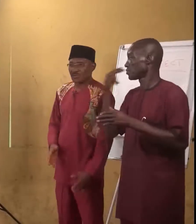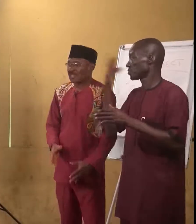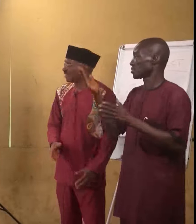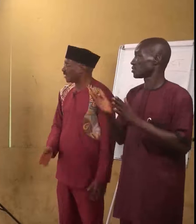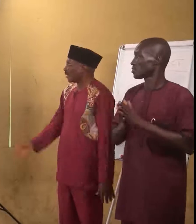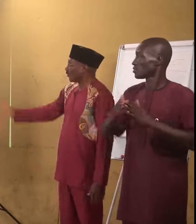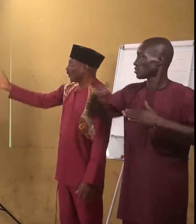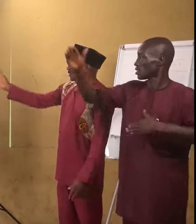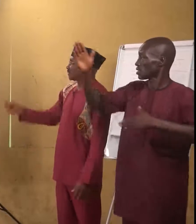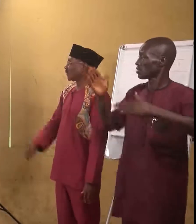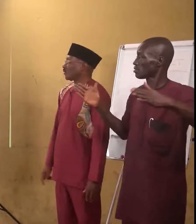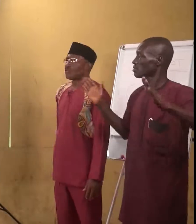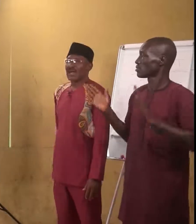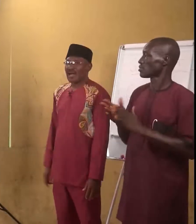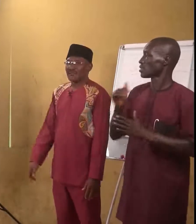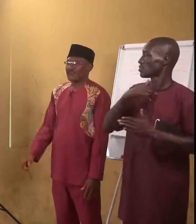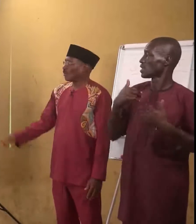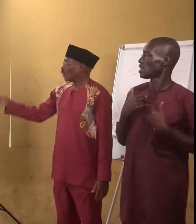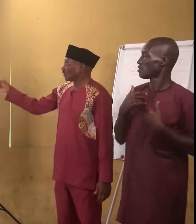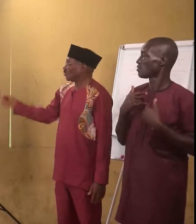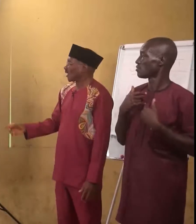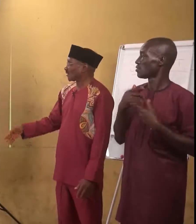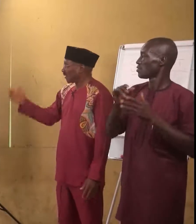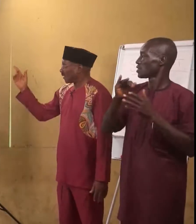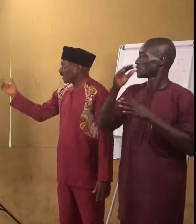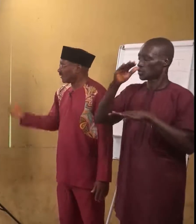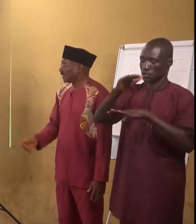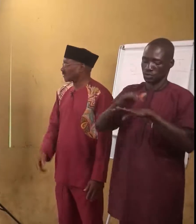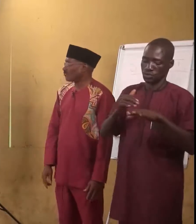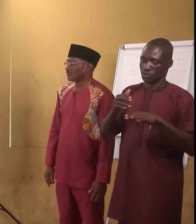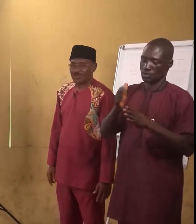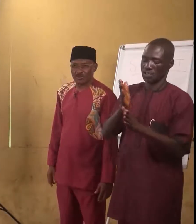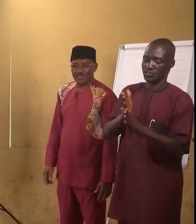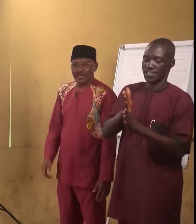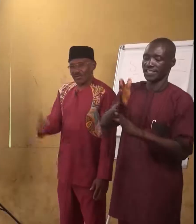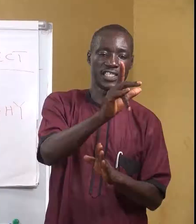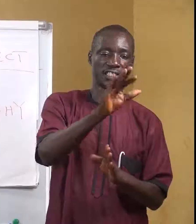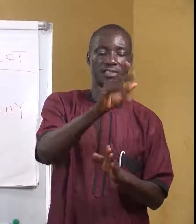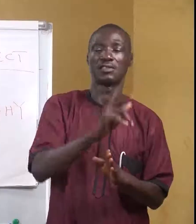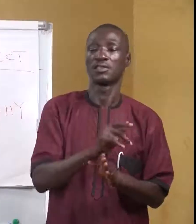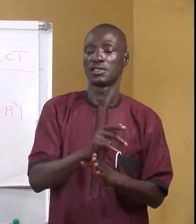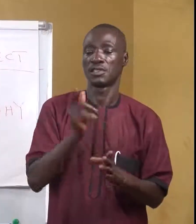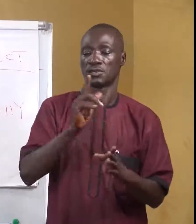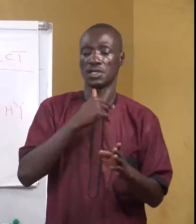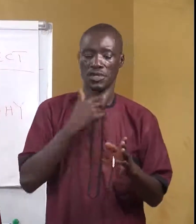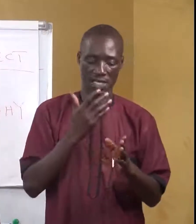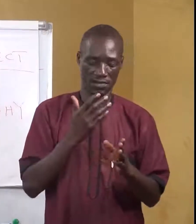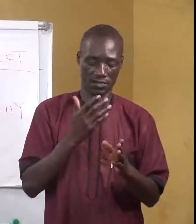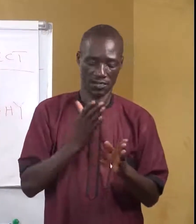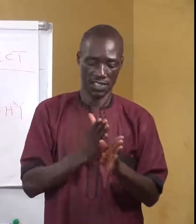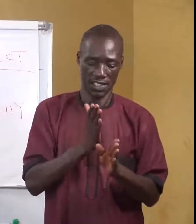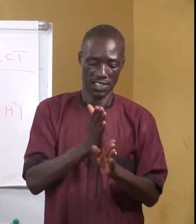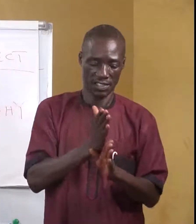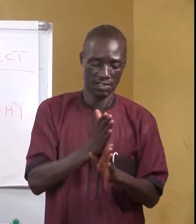confused, students. Look at it. We have what is known as linear type of settlement, where the settlement is along the roads